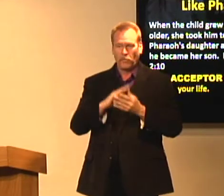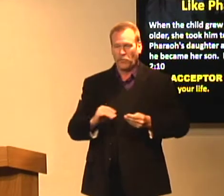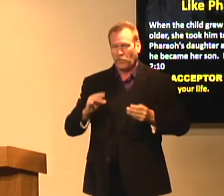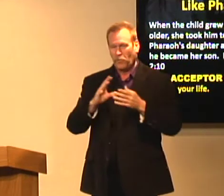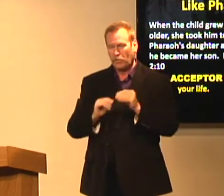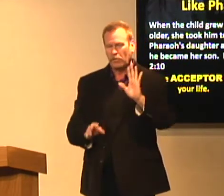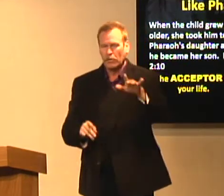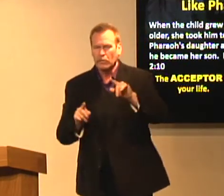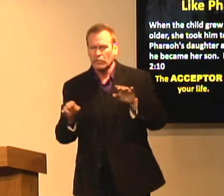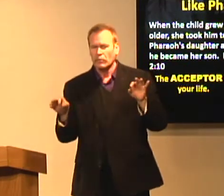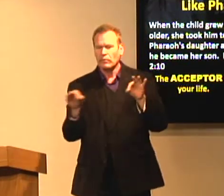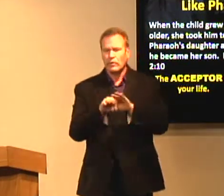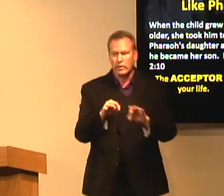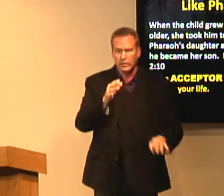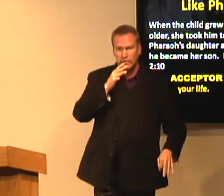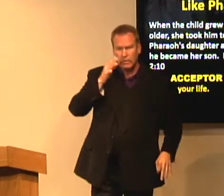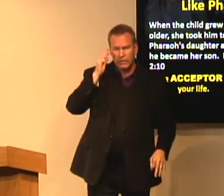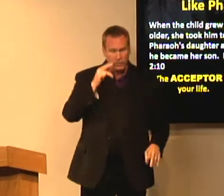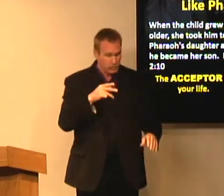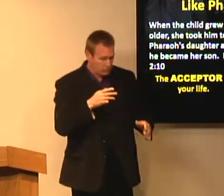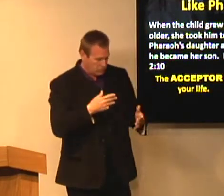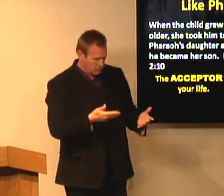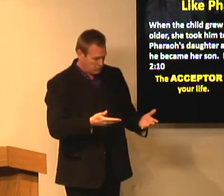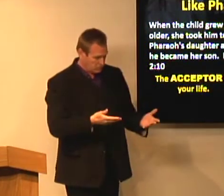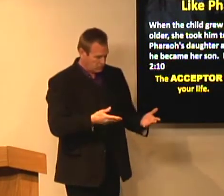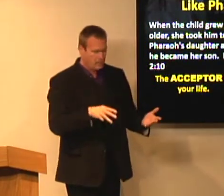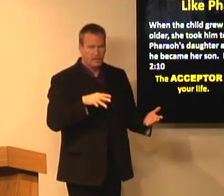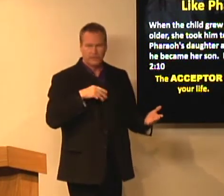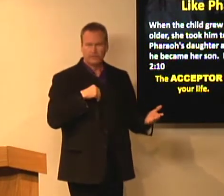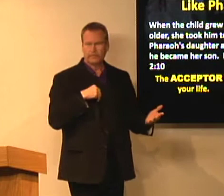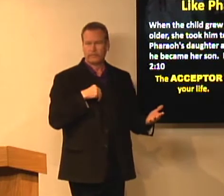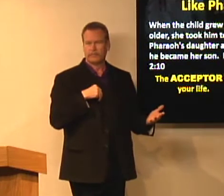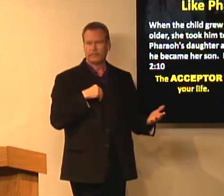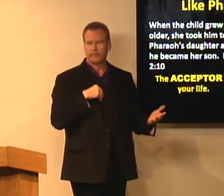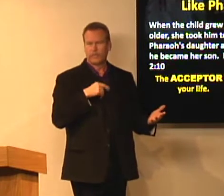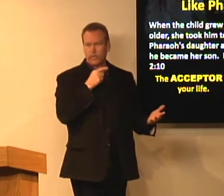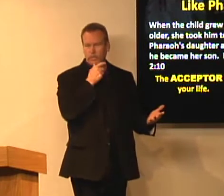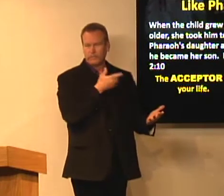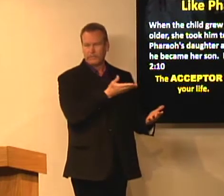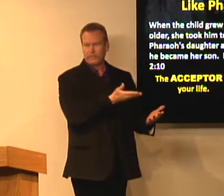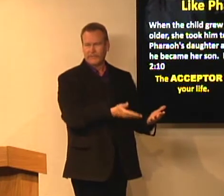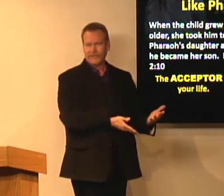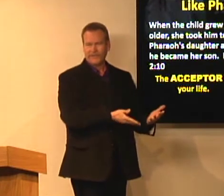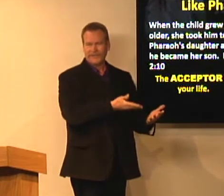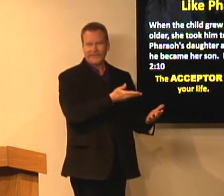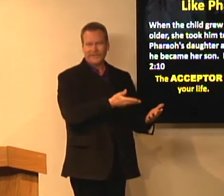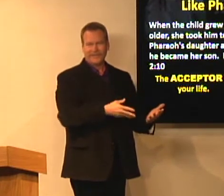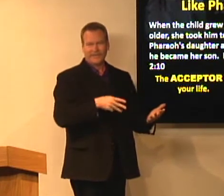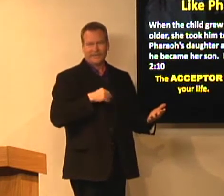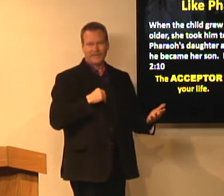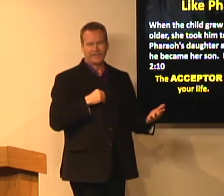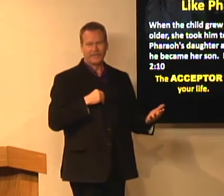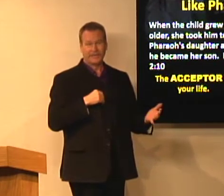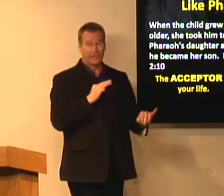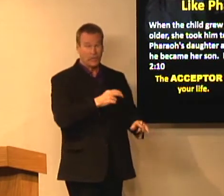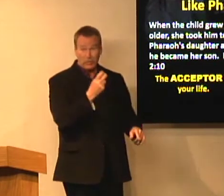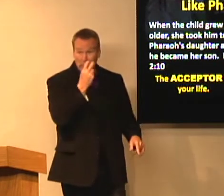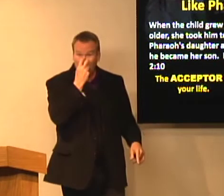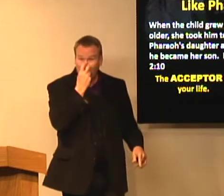seen so many stories like this. But then there are those parents that look at their child and say,